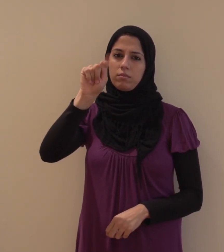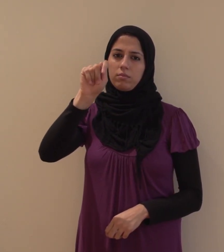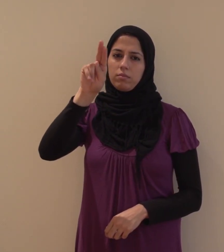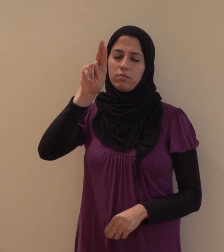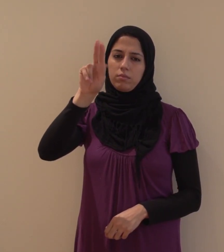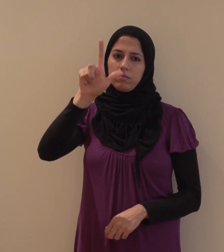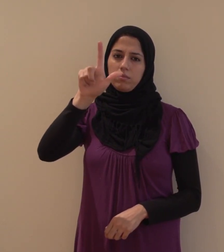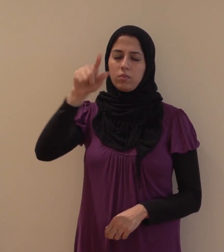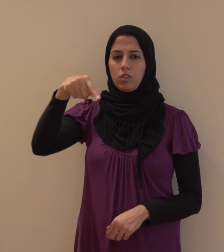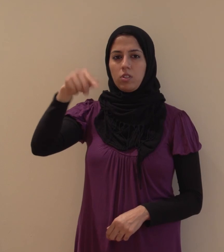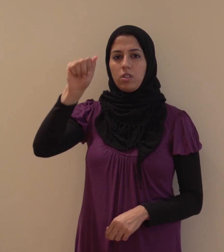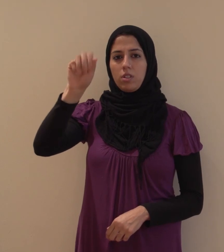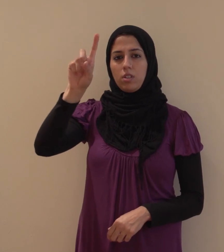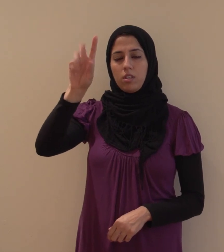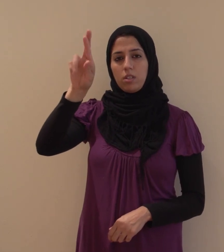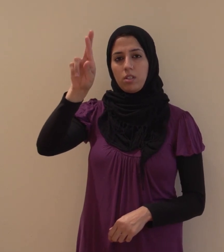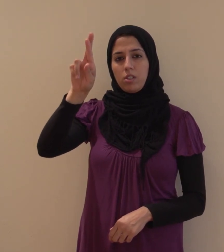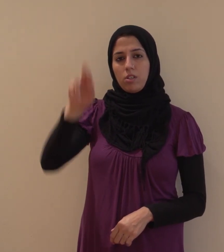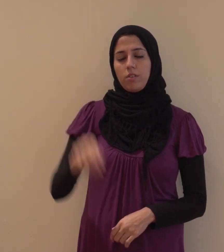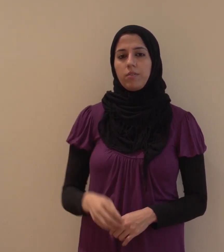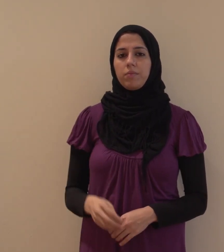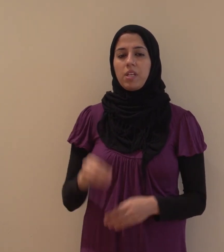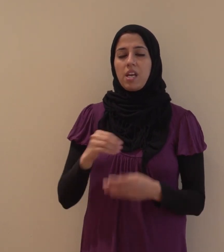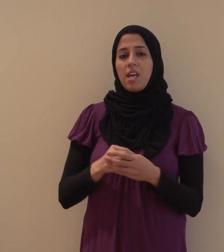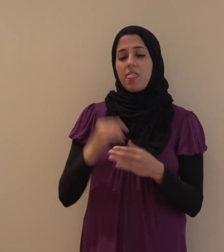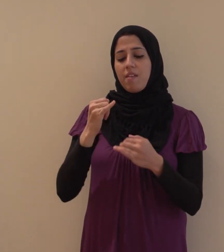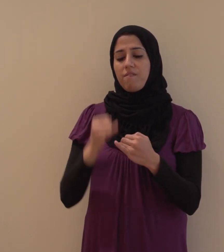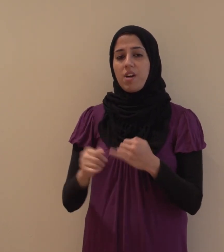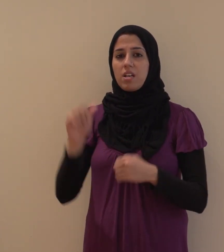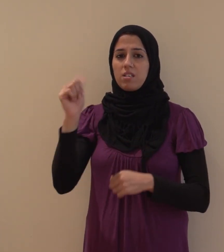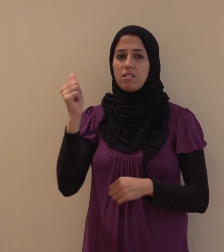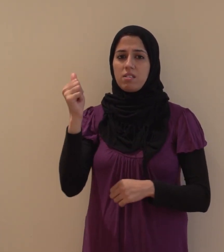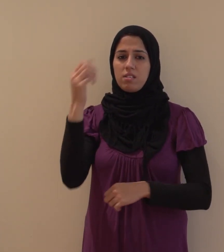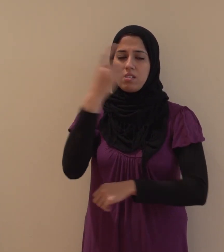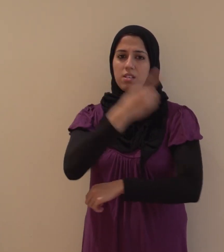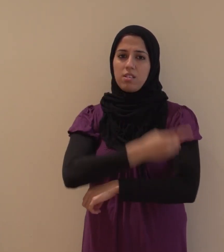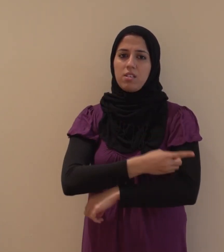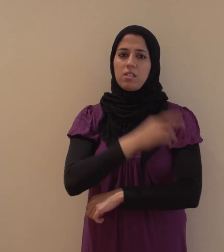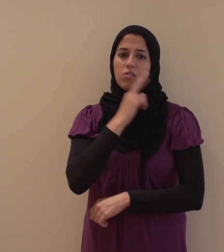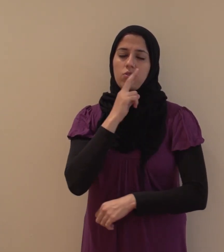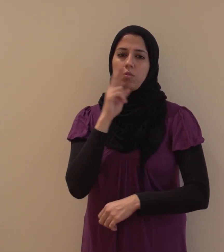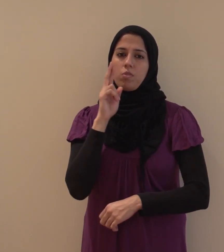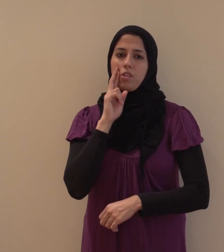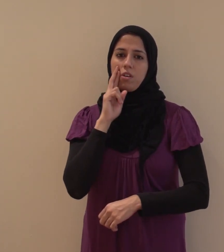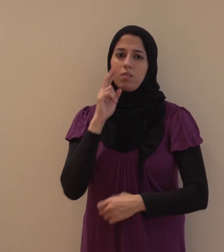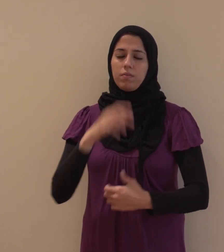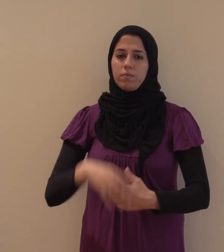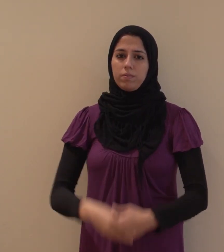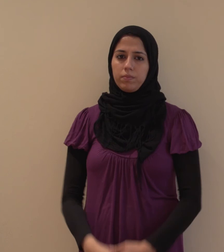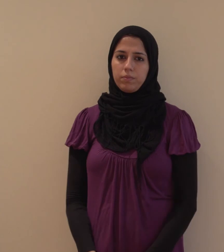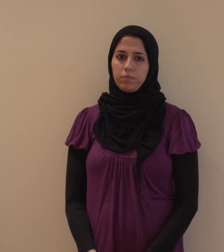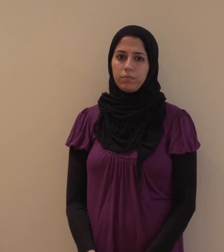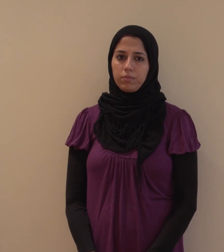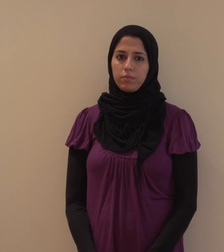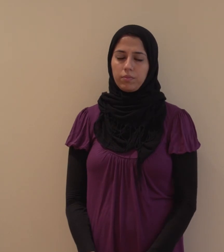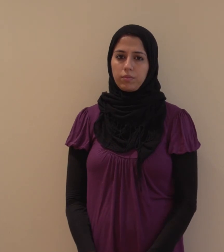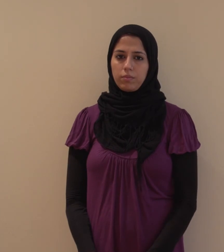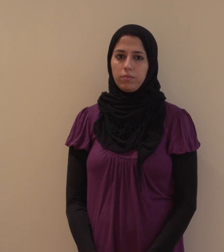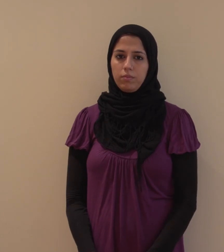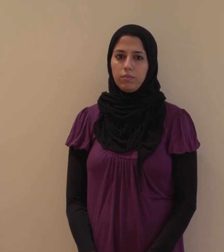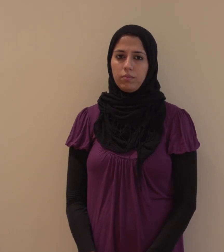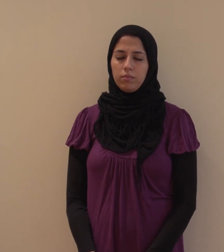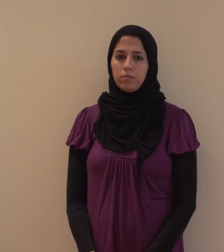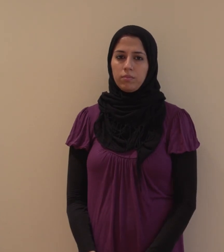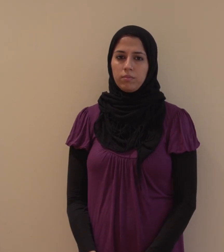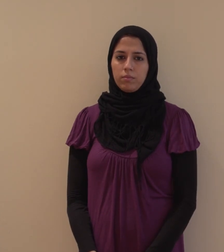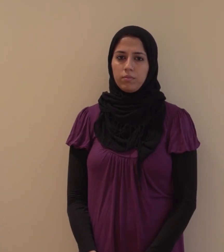chance that we get that night. And inshallah, if we perform ibadah of Allah subhanahu wa ta'ala, that will be counted, more